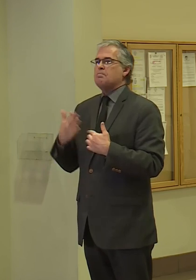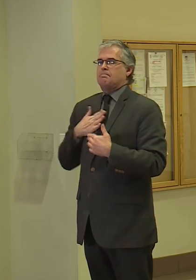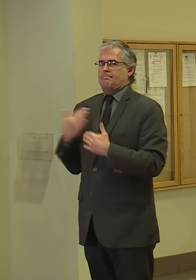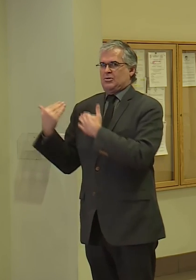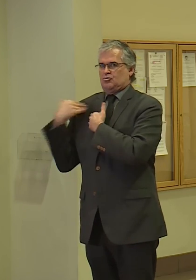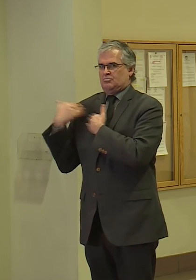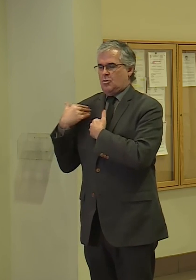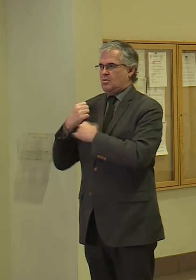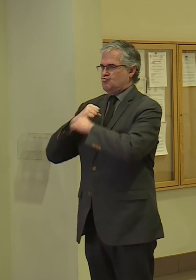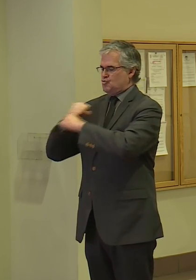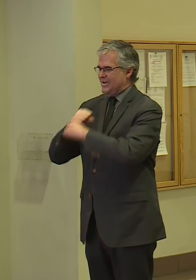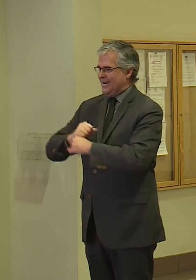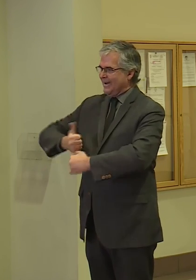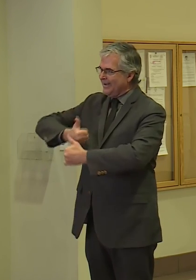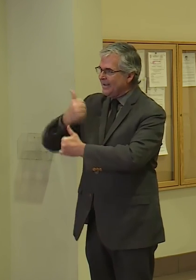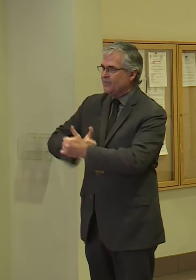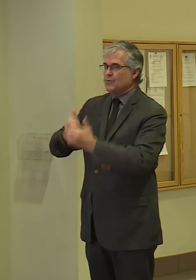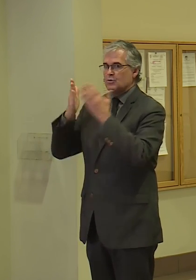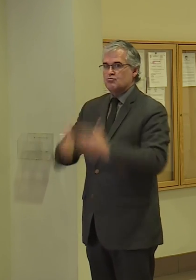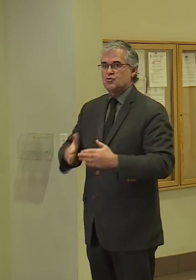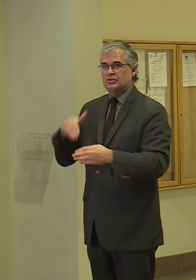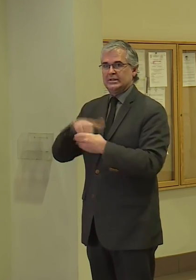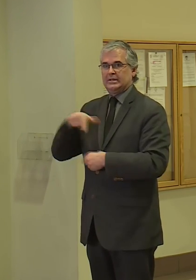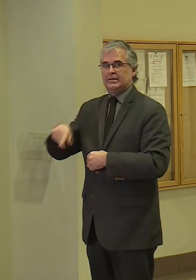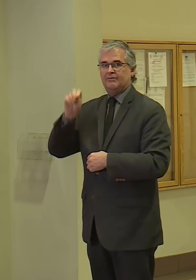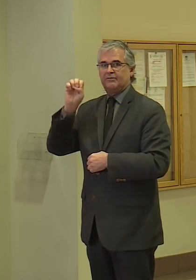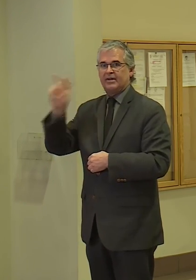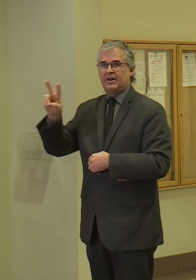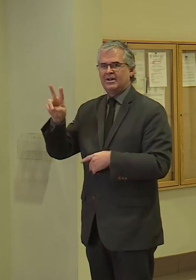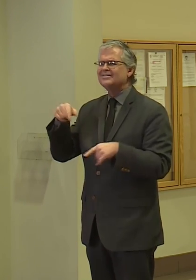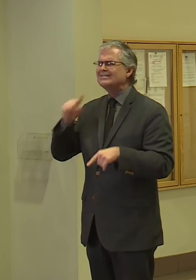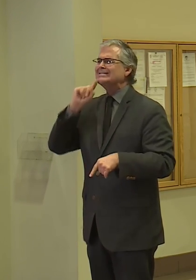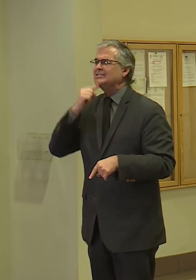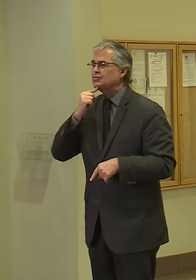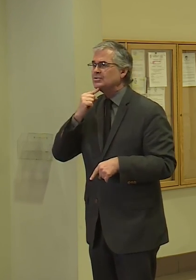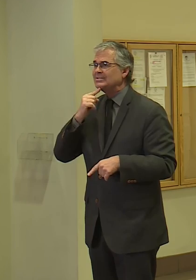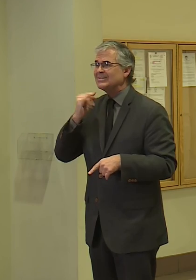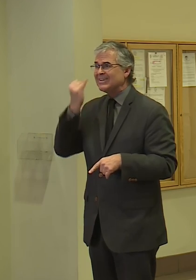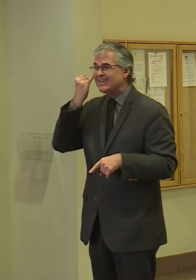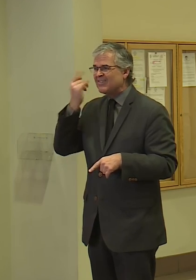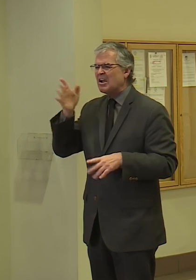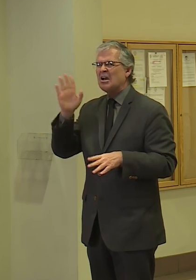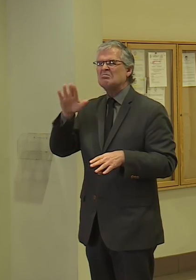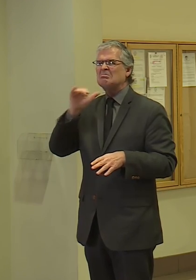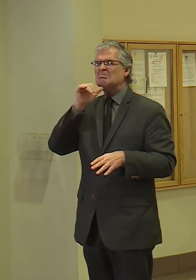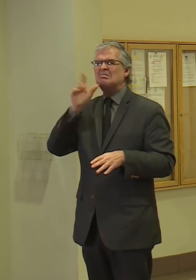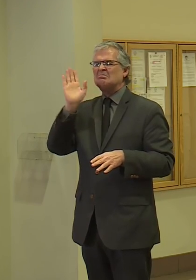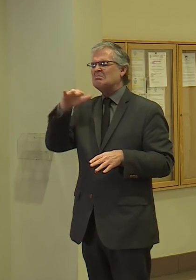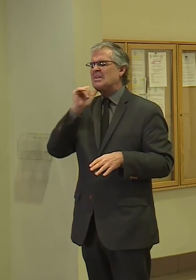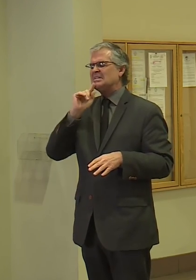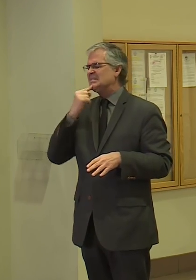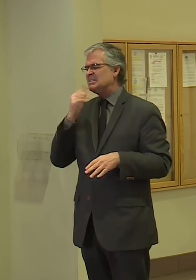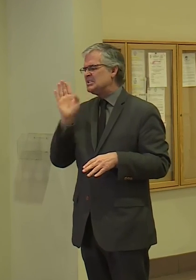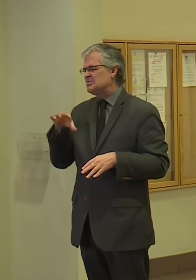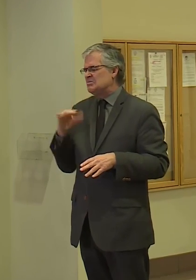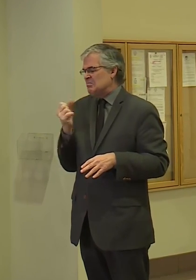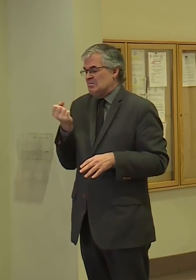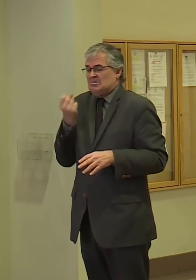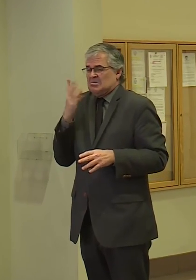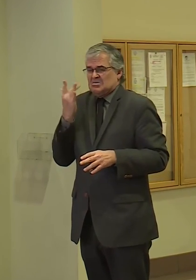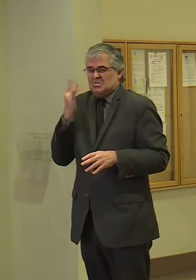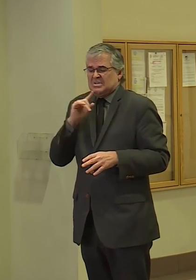well-being of every person in the state and this is serious if somebody doesn't understand the seriousness of this turn on the news and watch it for a little bit